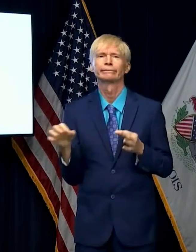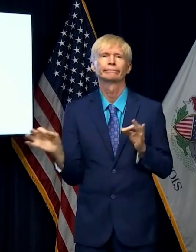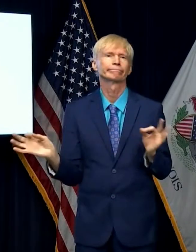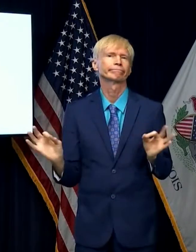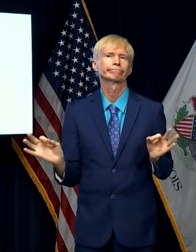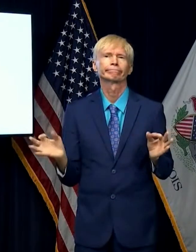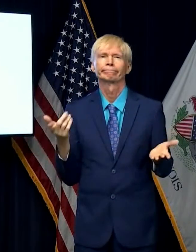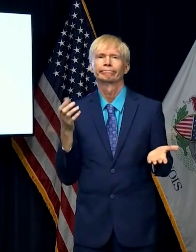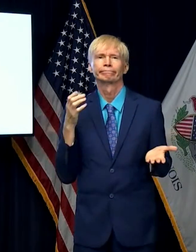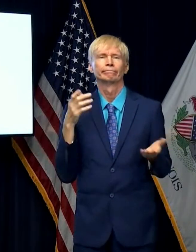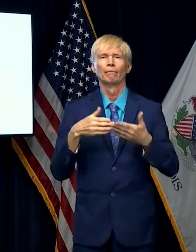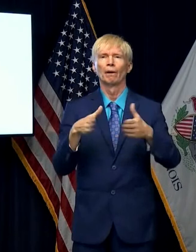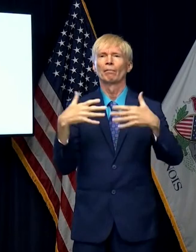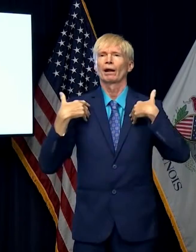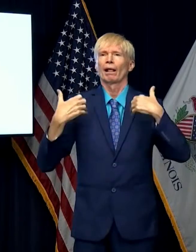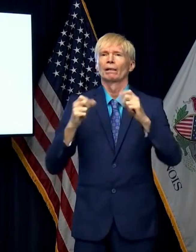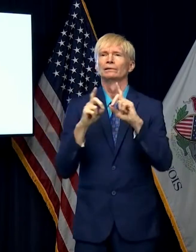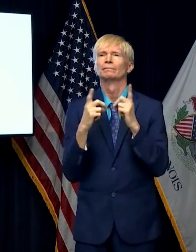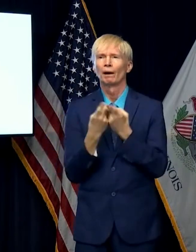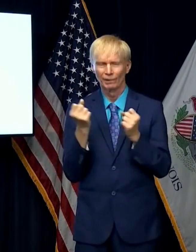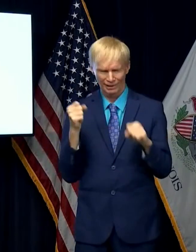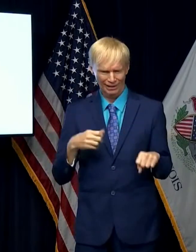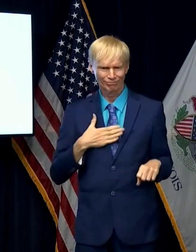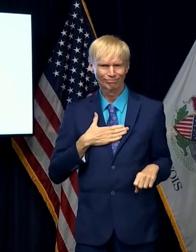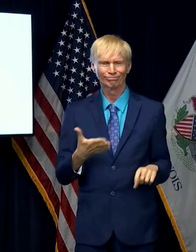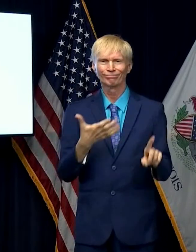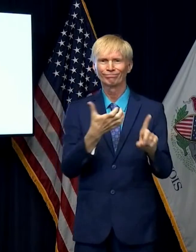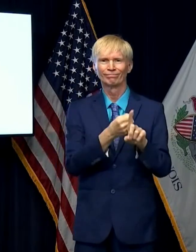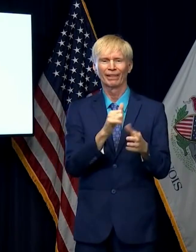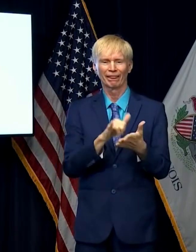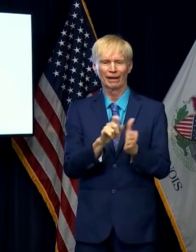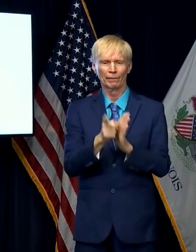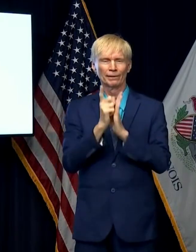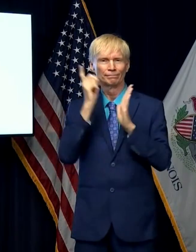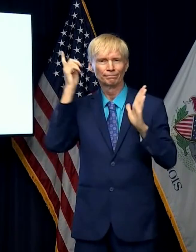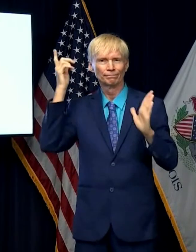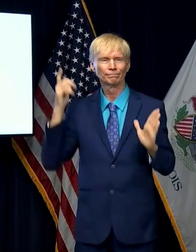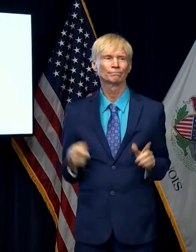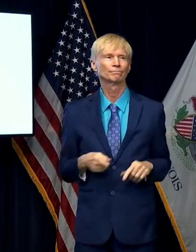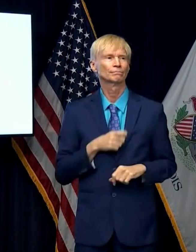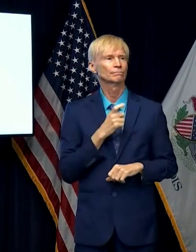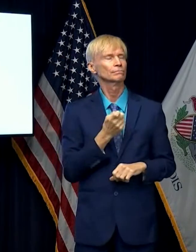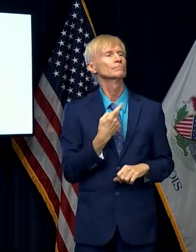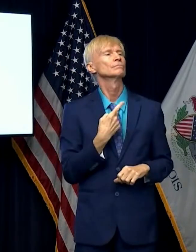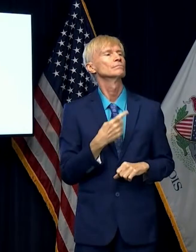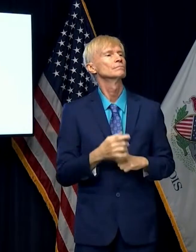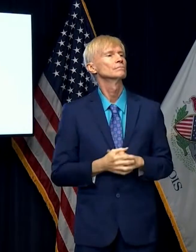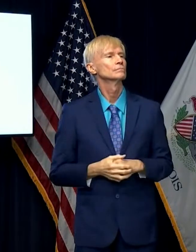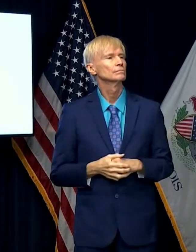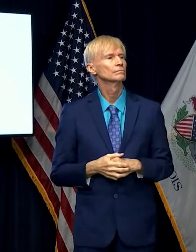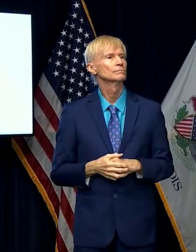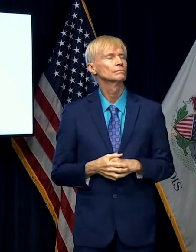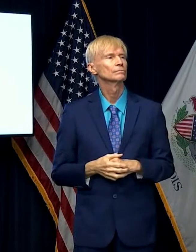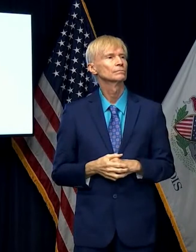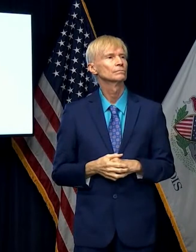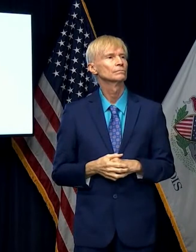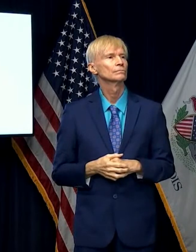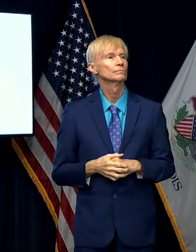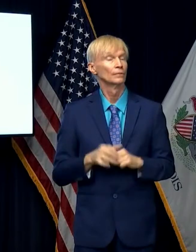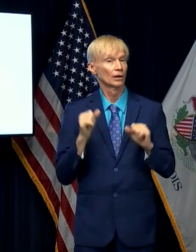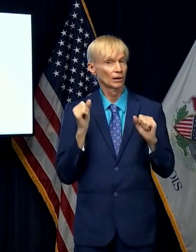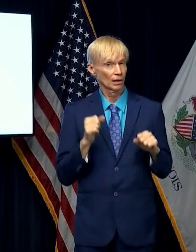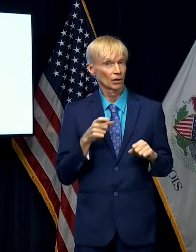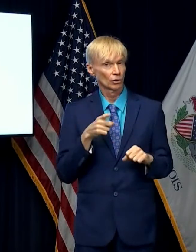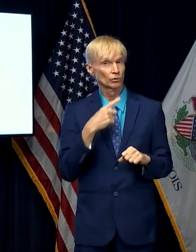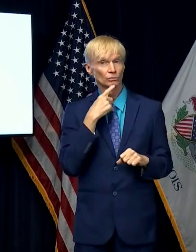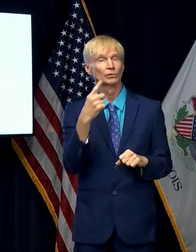the public health department, and you will get vaccinated probably within the hour. Is there anything you could do to compel private companies in Illinois to